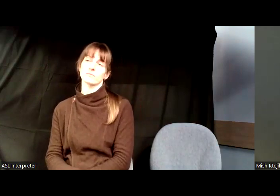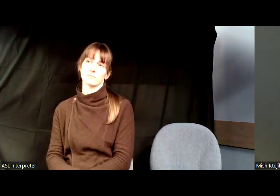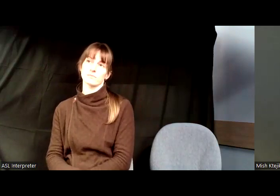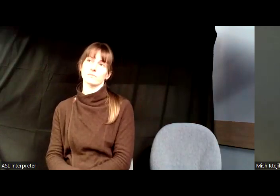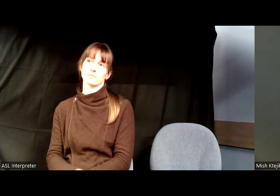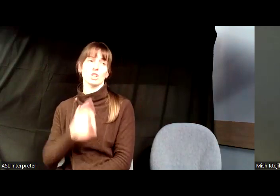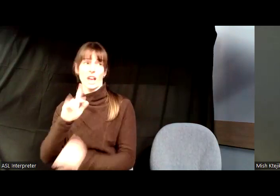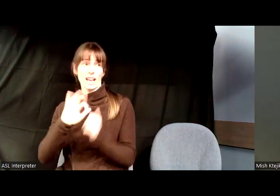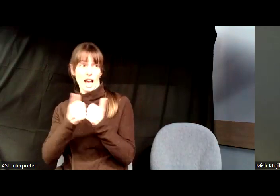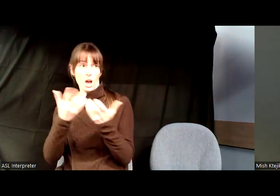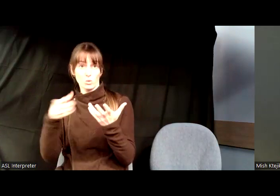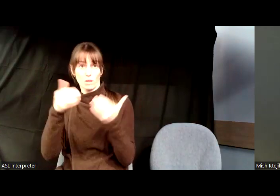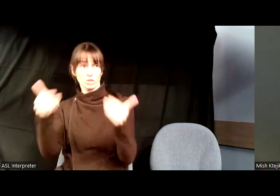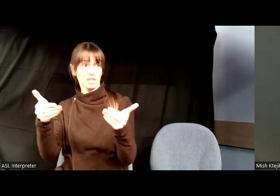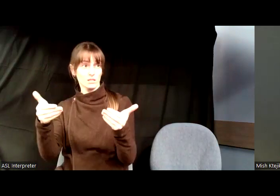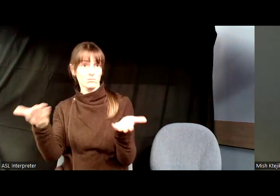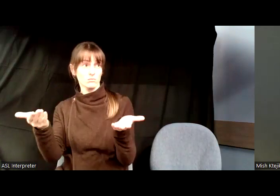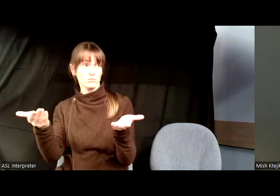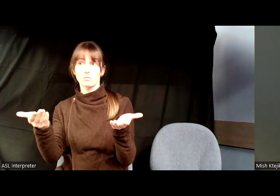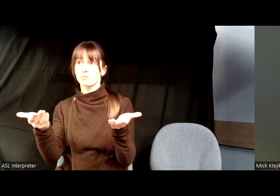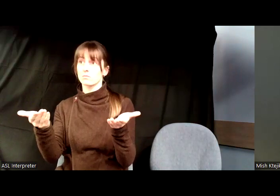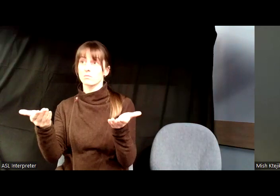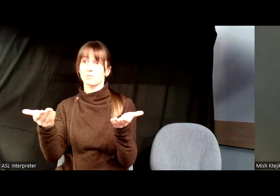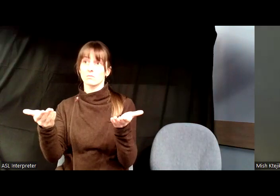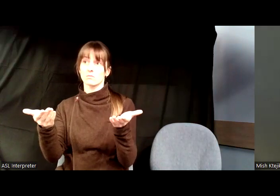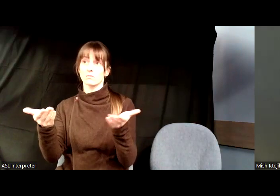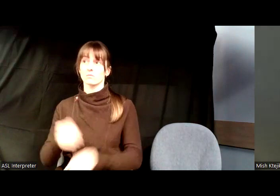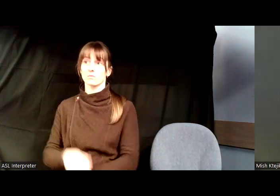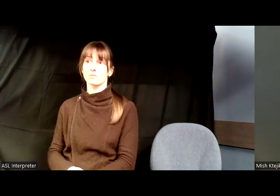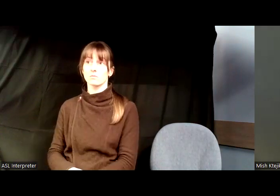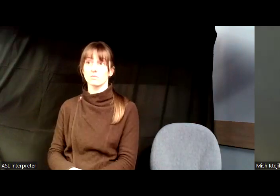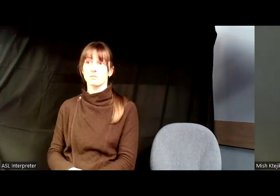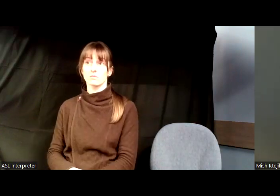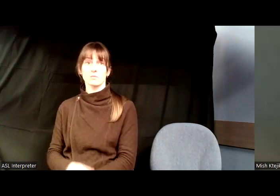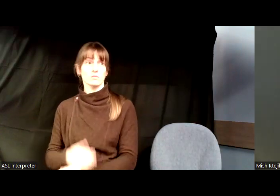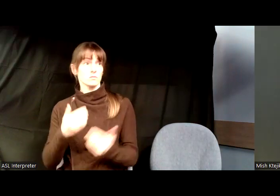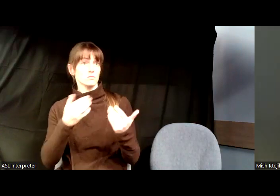Jack, anything from anybody else? Do you want to proceed?